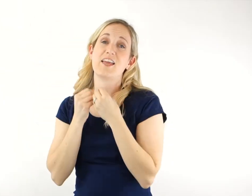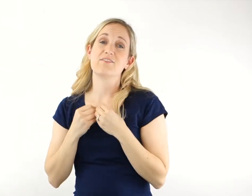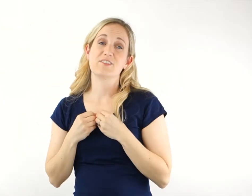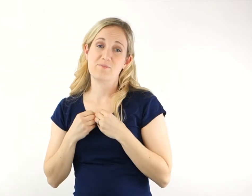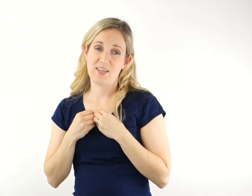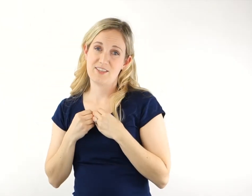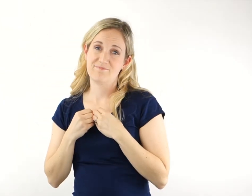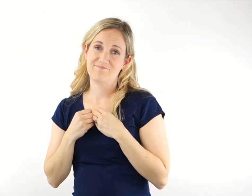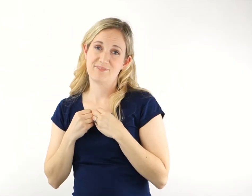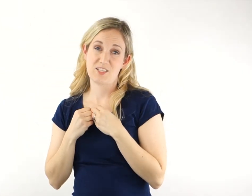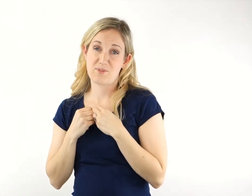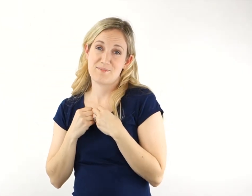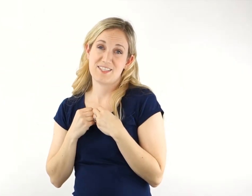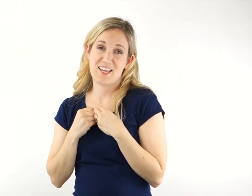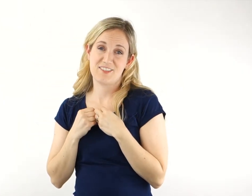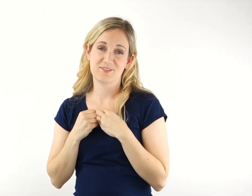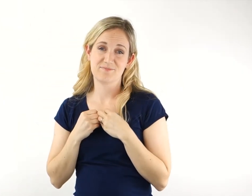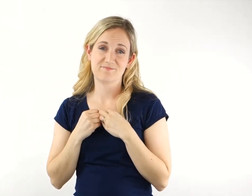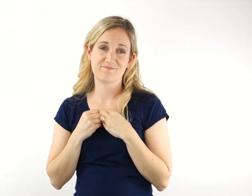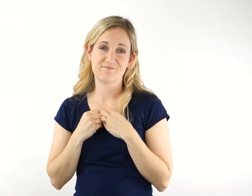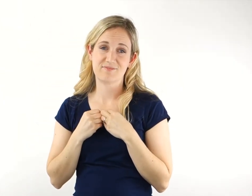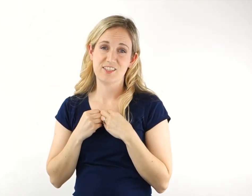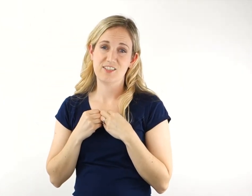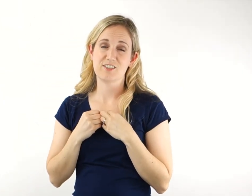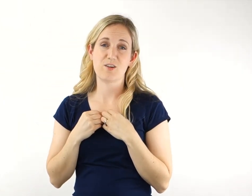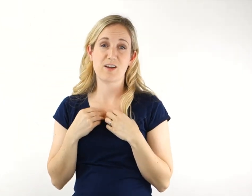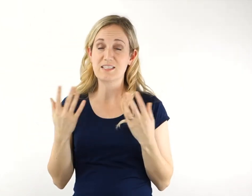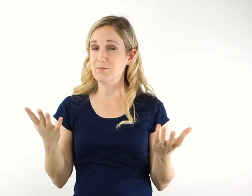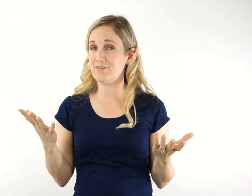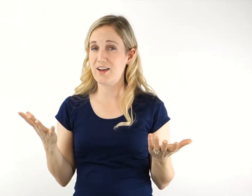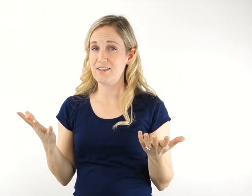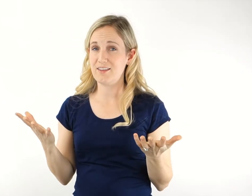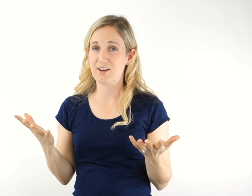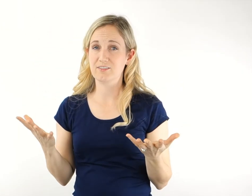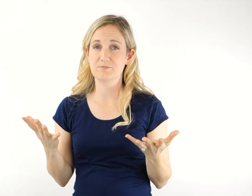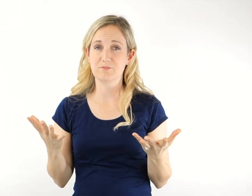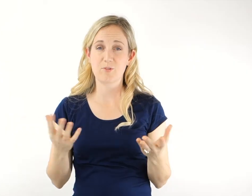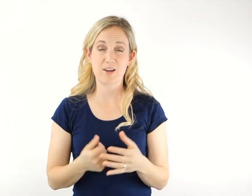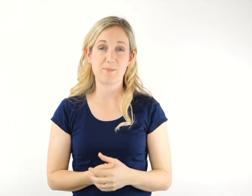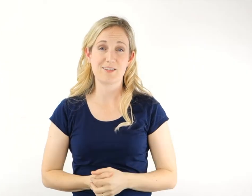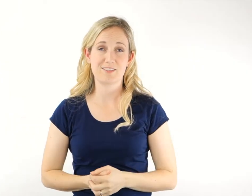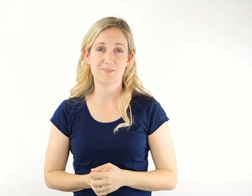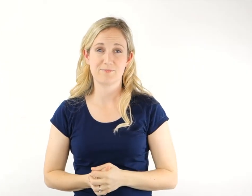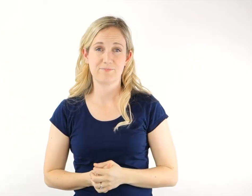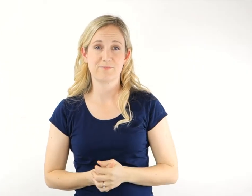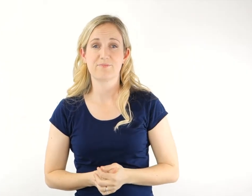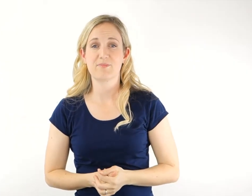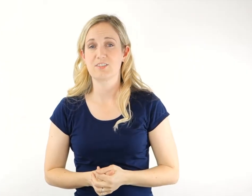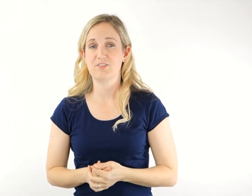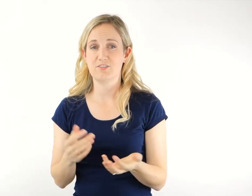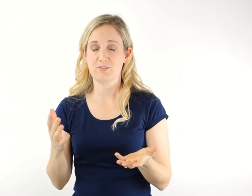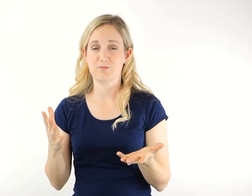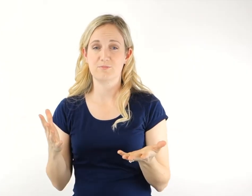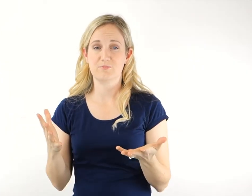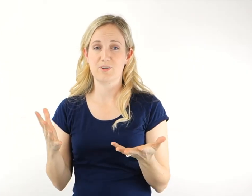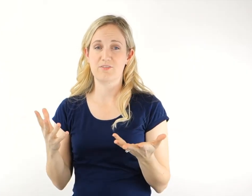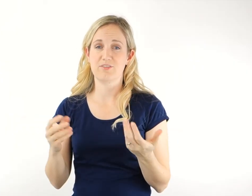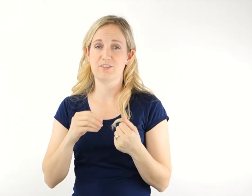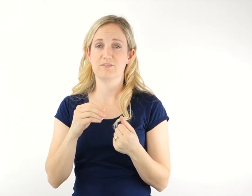gave to me. That's what I'm saying. So I simplify it there quite a bit. So you can do what you feel